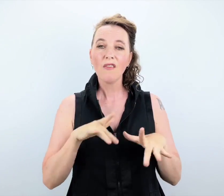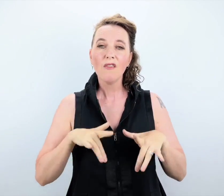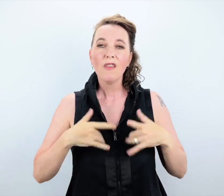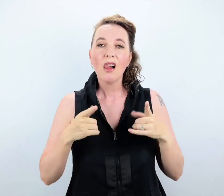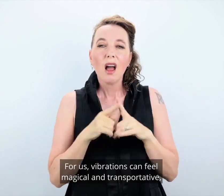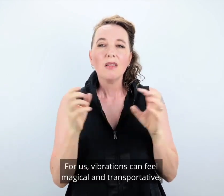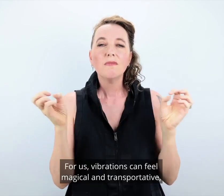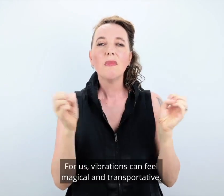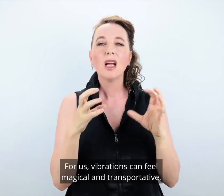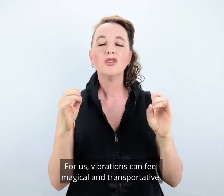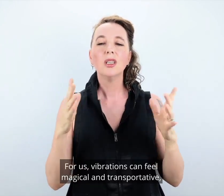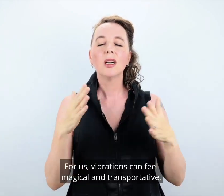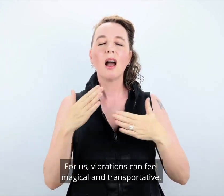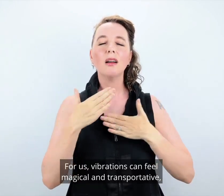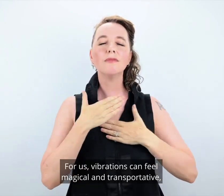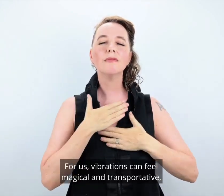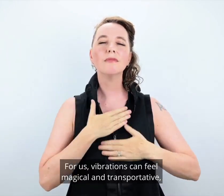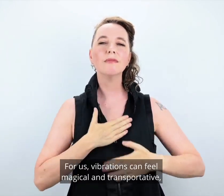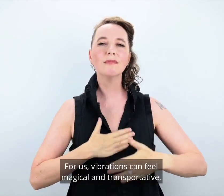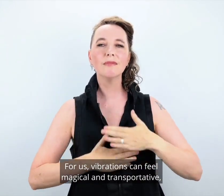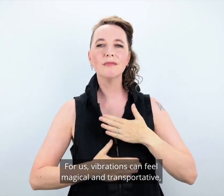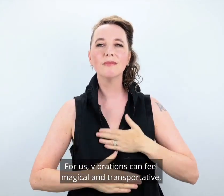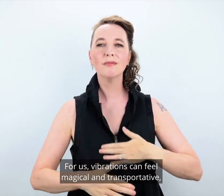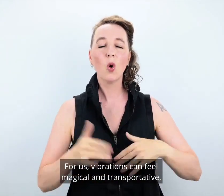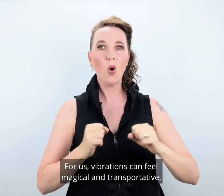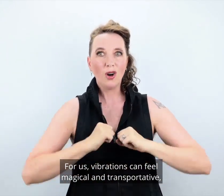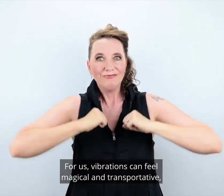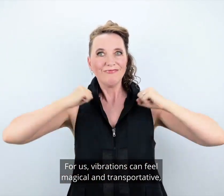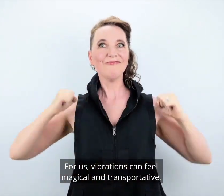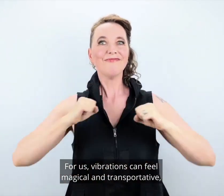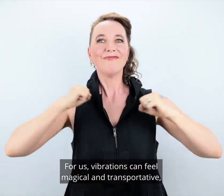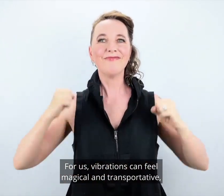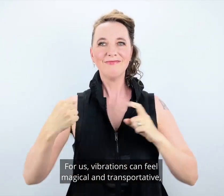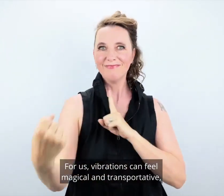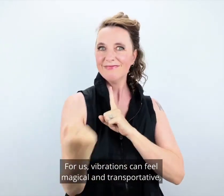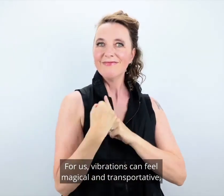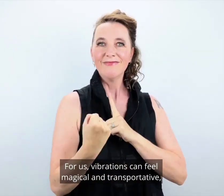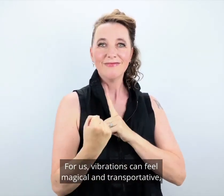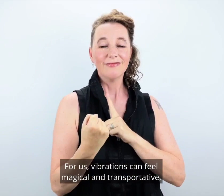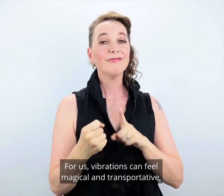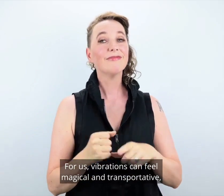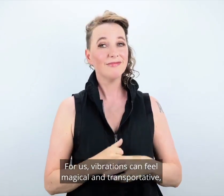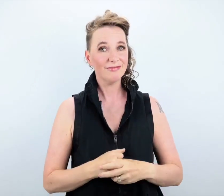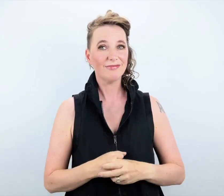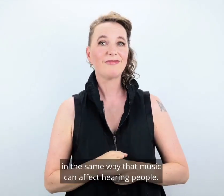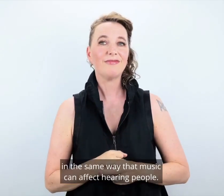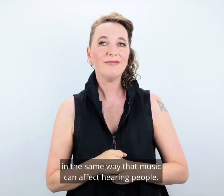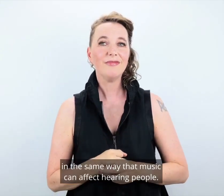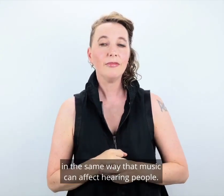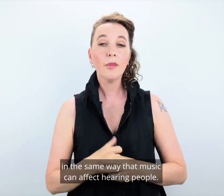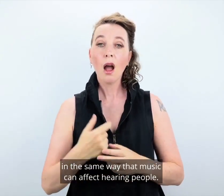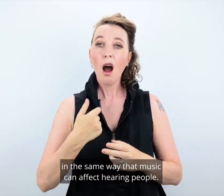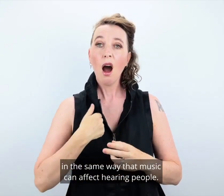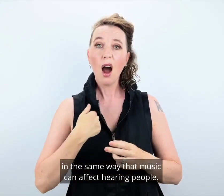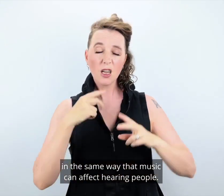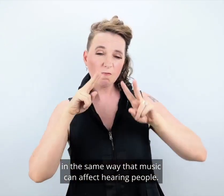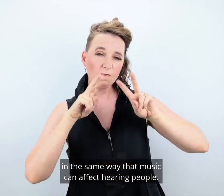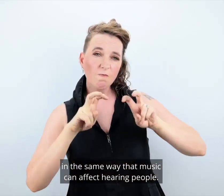For us, vibrations can feel magical and transportative, in the same way that music can affect hearing